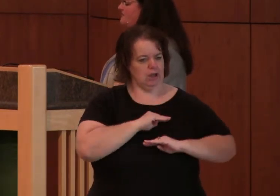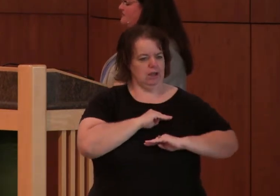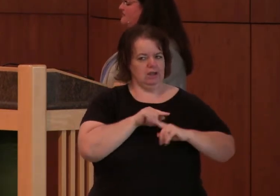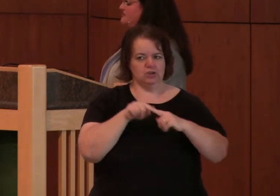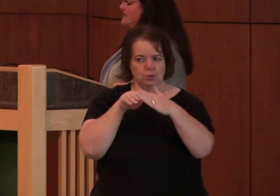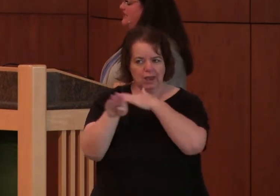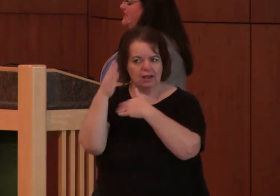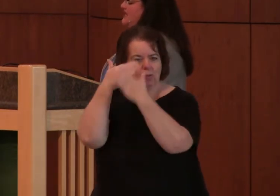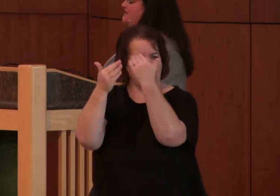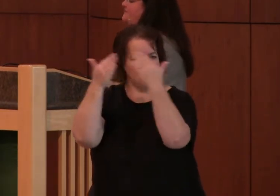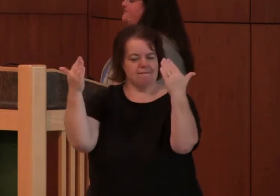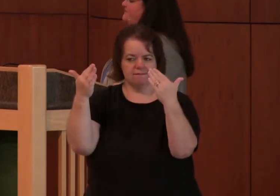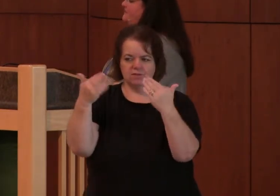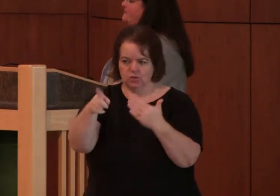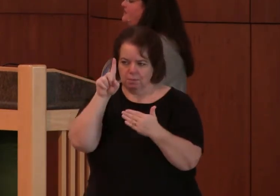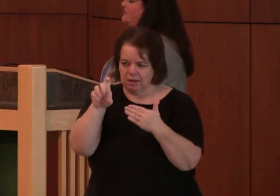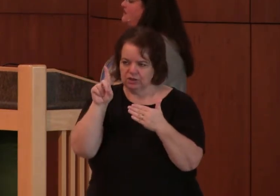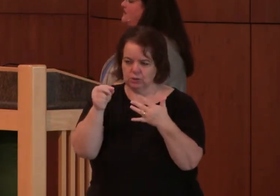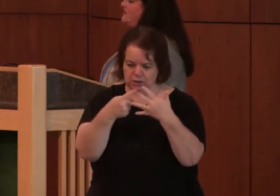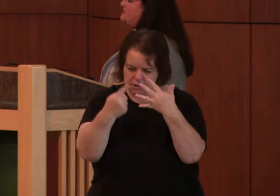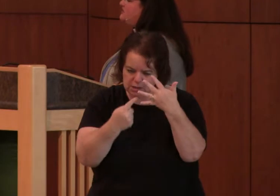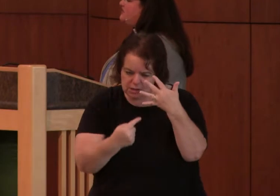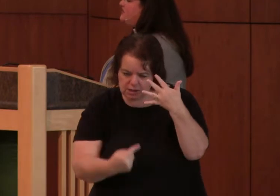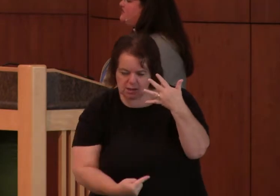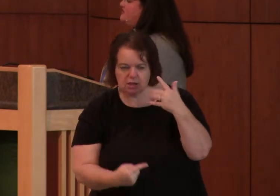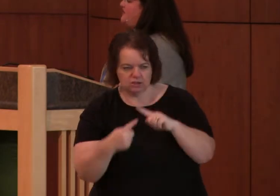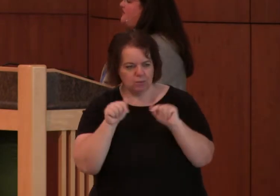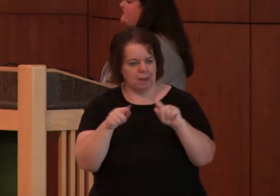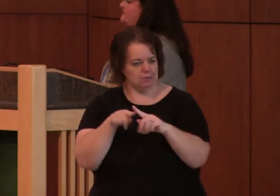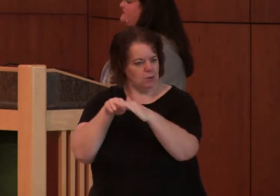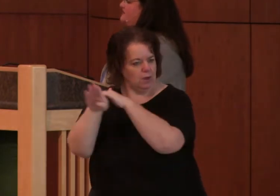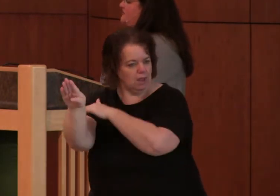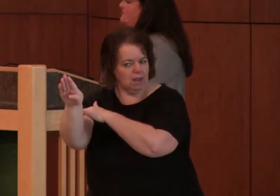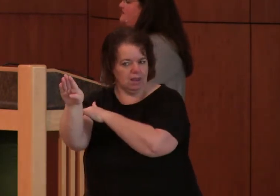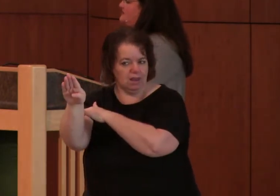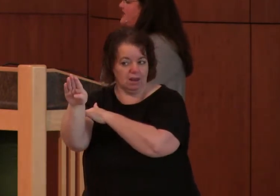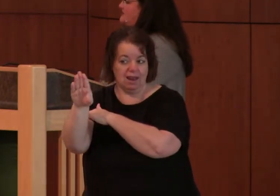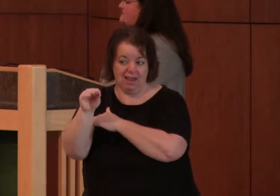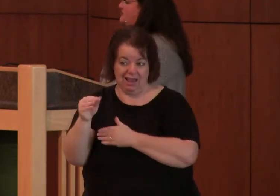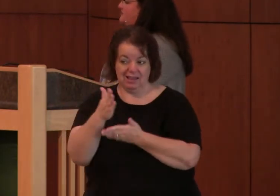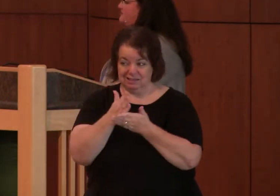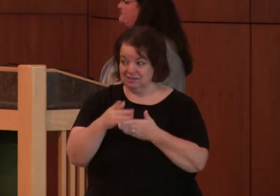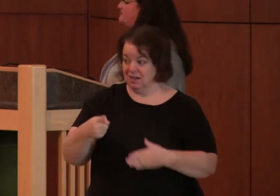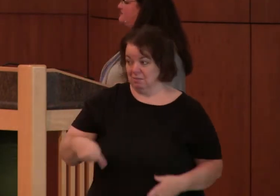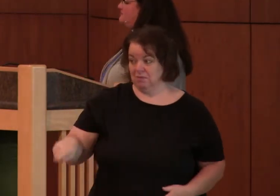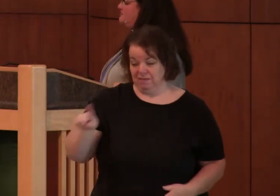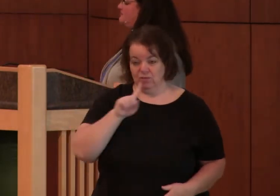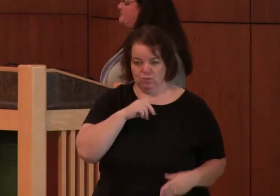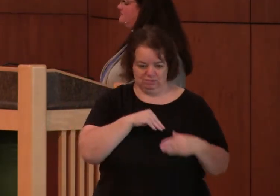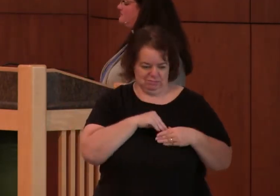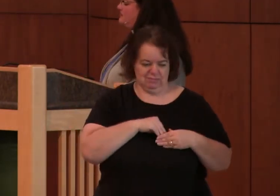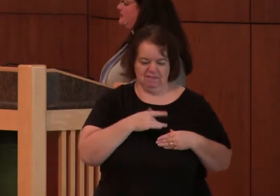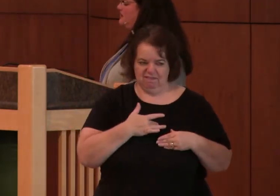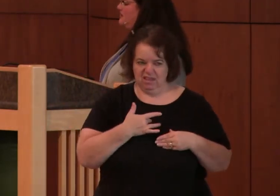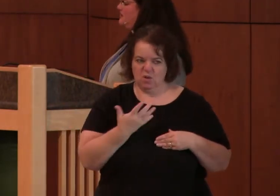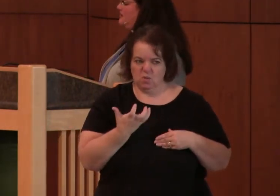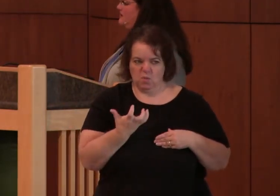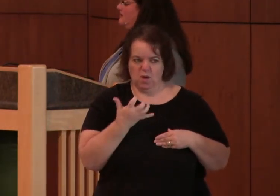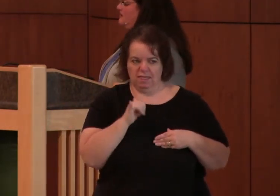enough to get in. And certainly there is a part of us that wants that to be true.